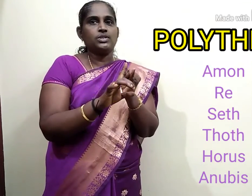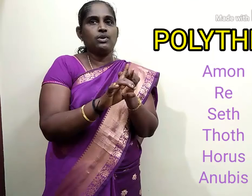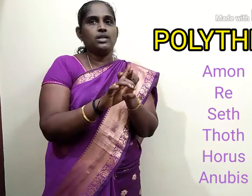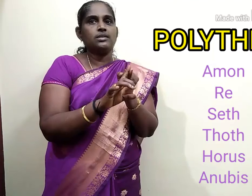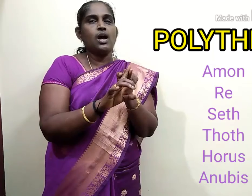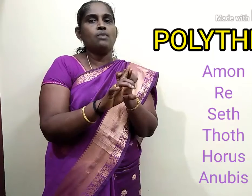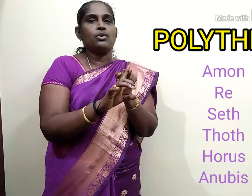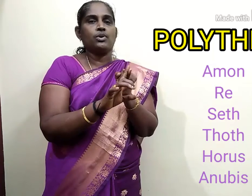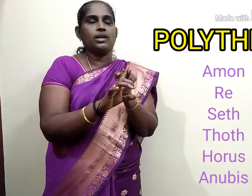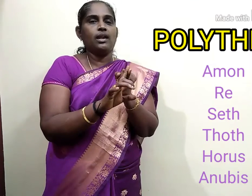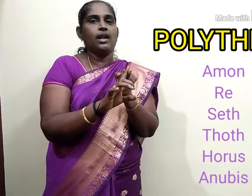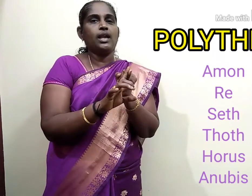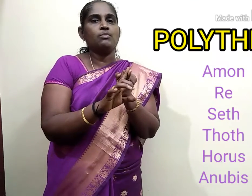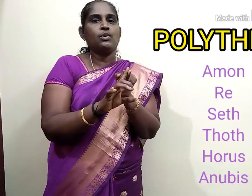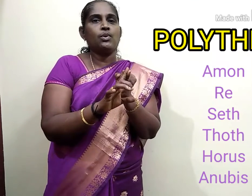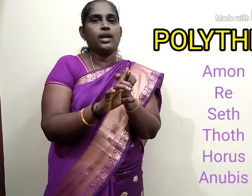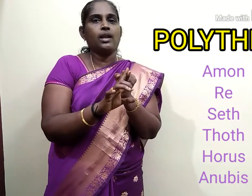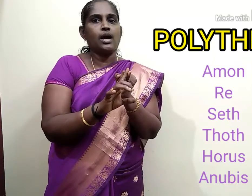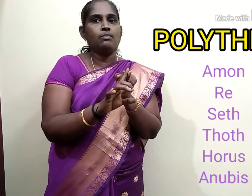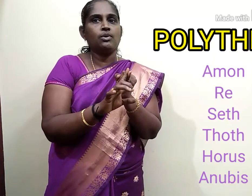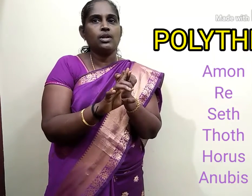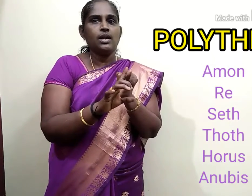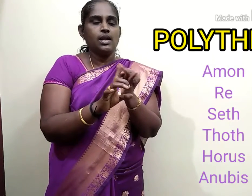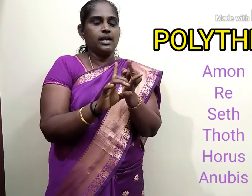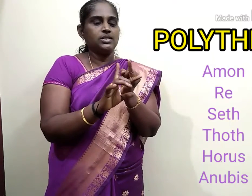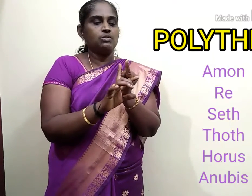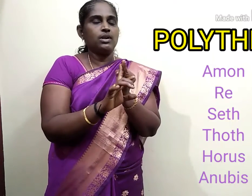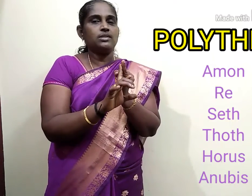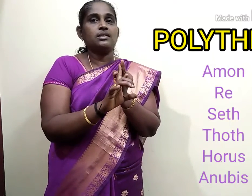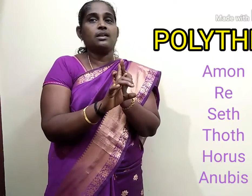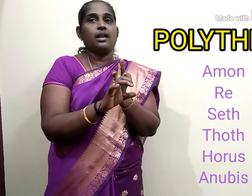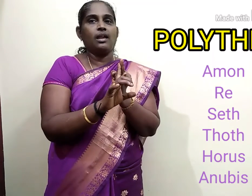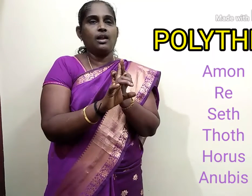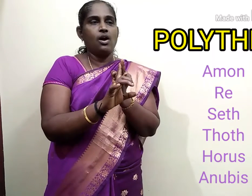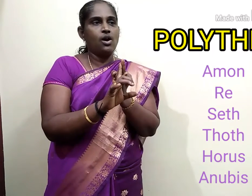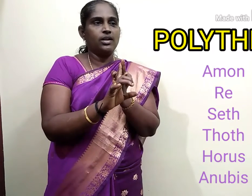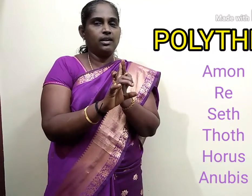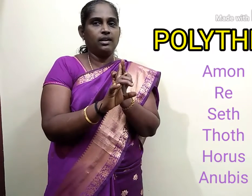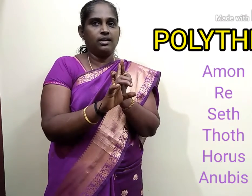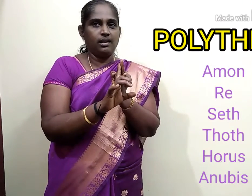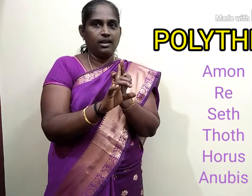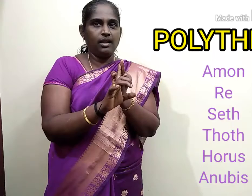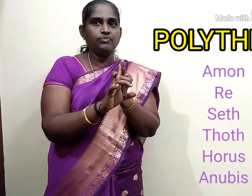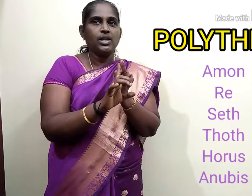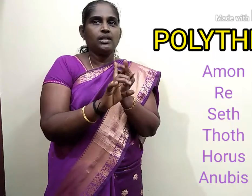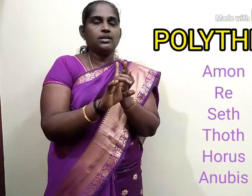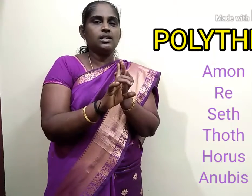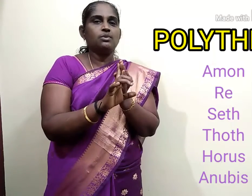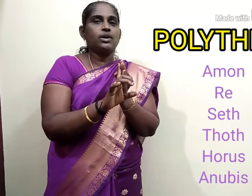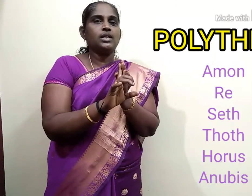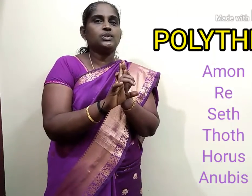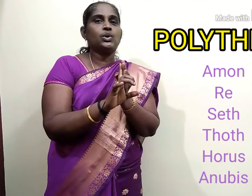First one is Ammon. A-M-O-N, Ammon. Next one is Re. R-E. Re. Third one is